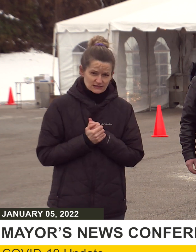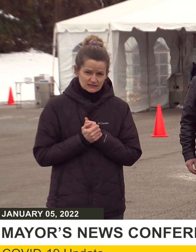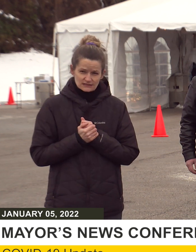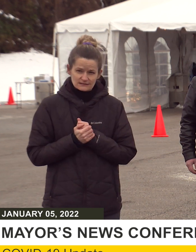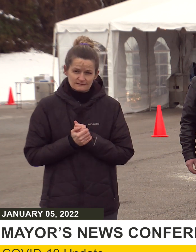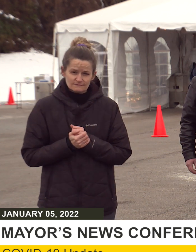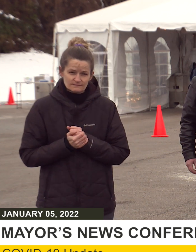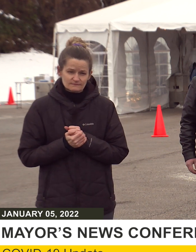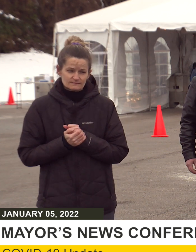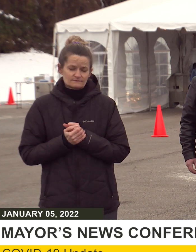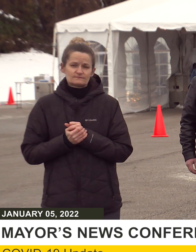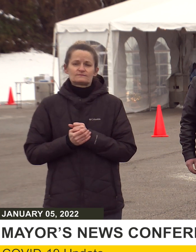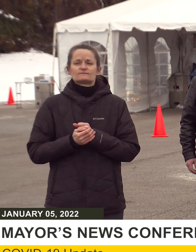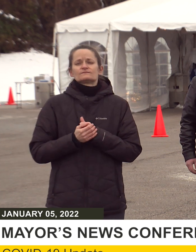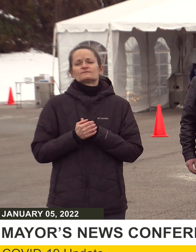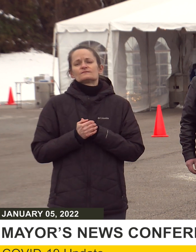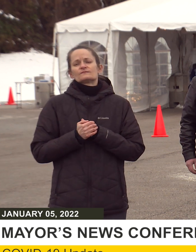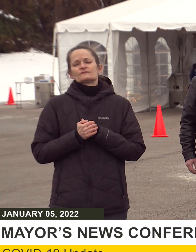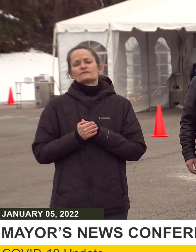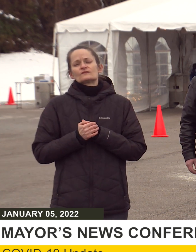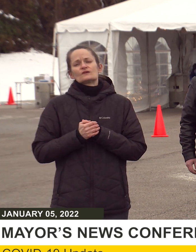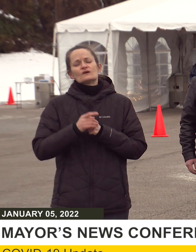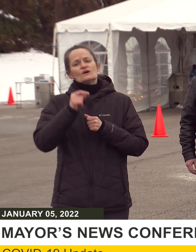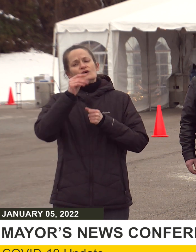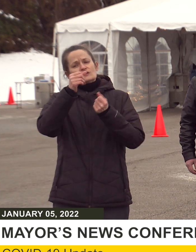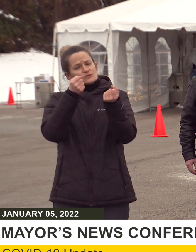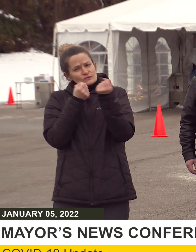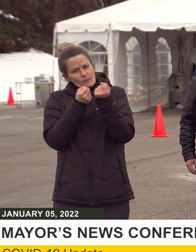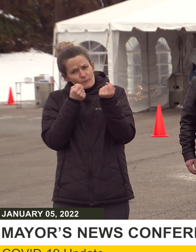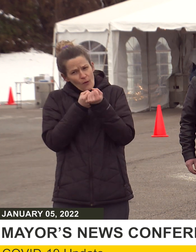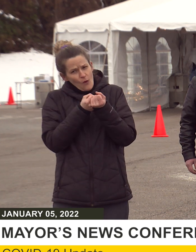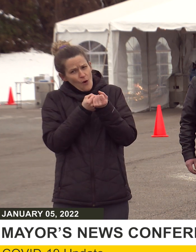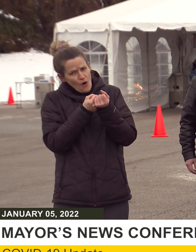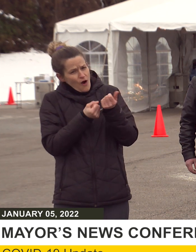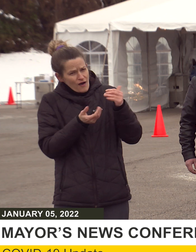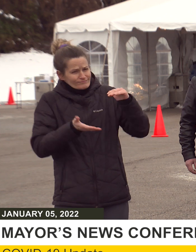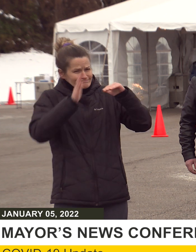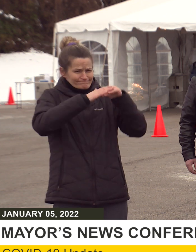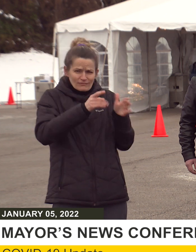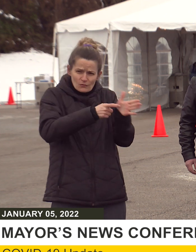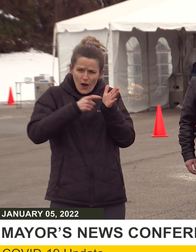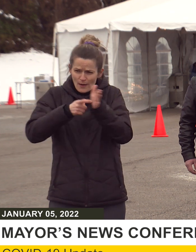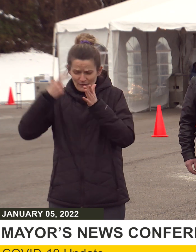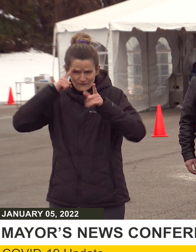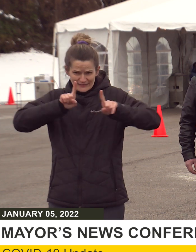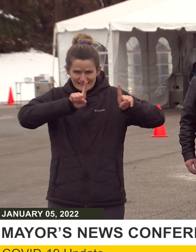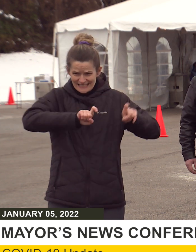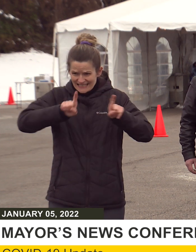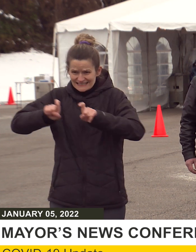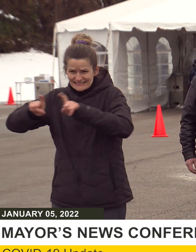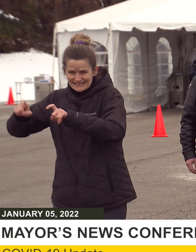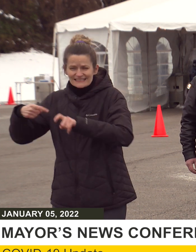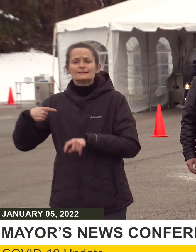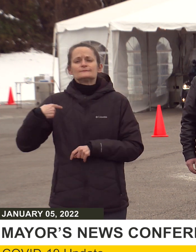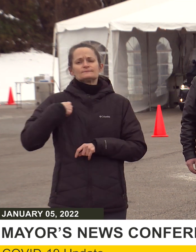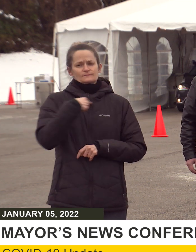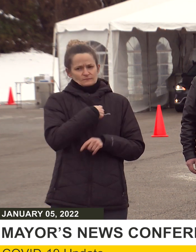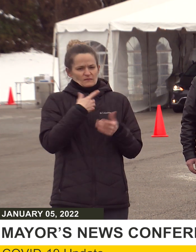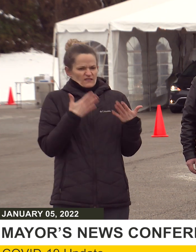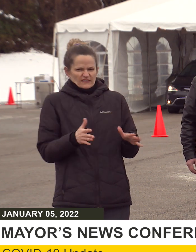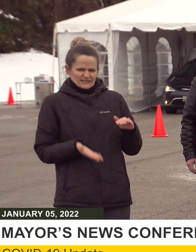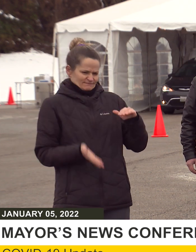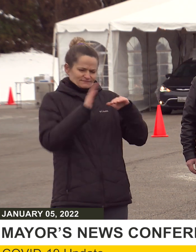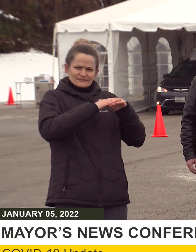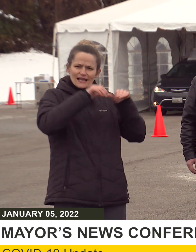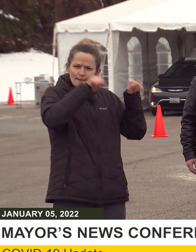disease. To support this increased demand for testing, we have increased capacity of the city's existing testing sites, and we're working